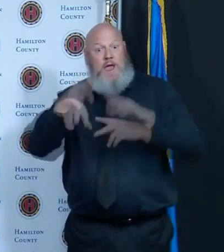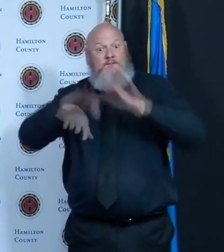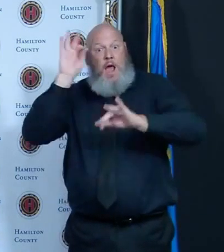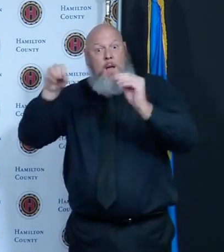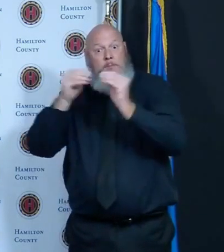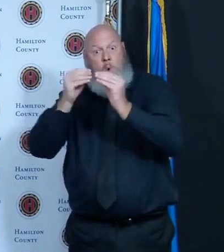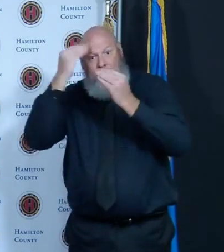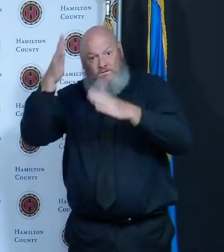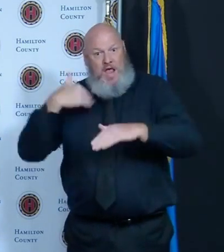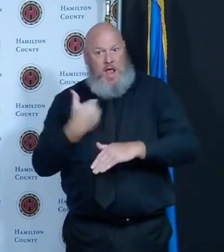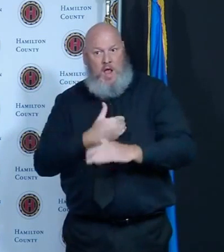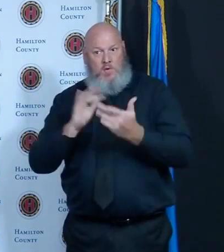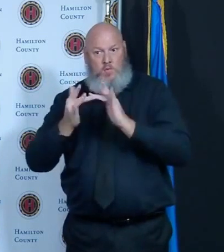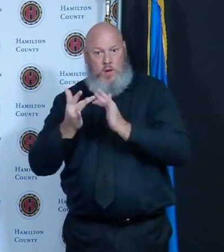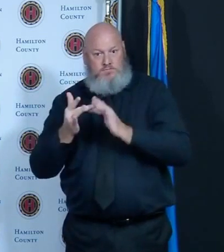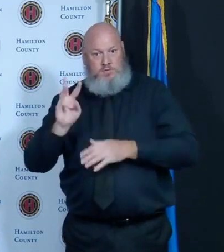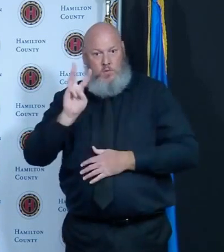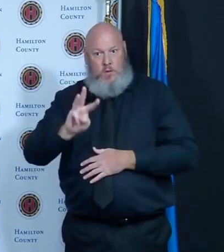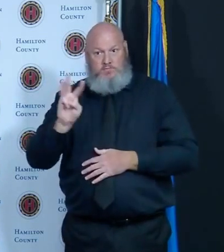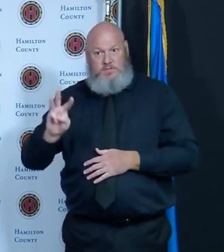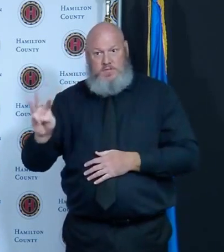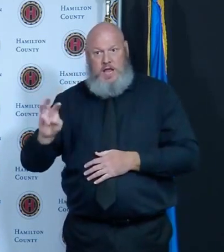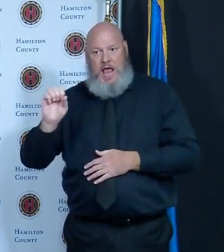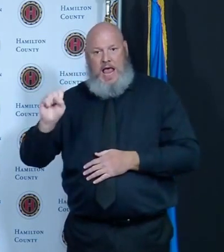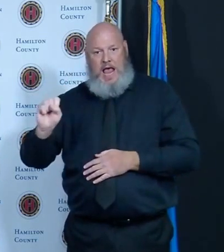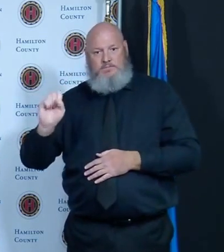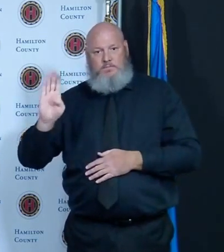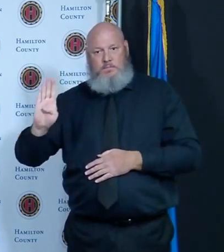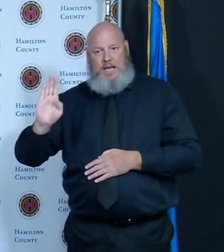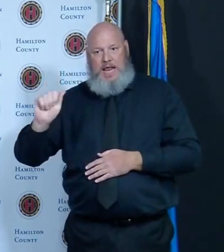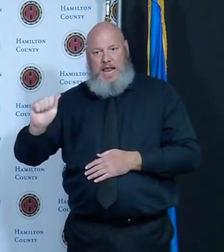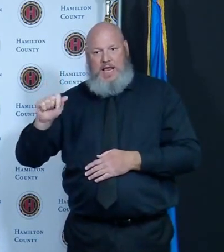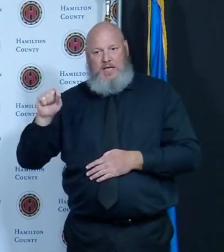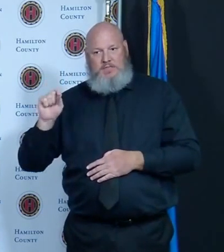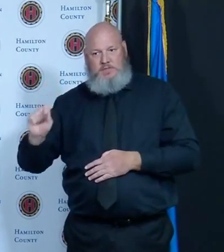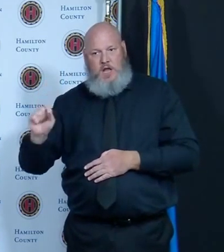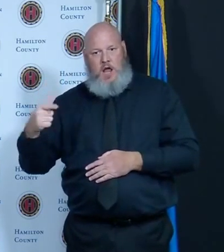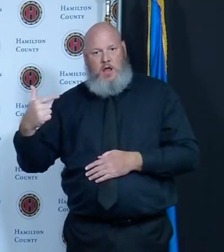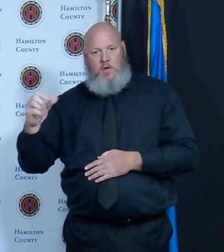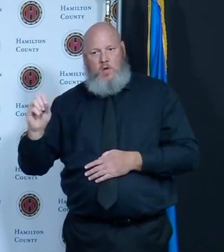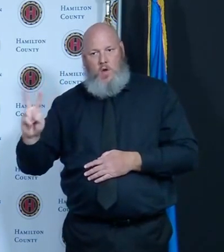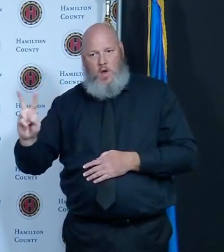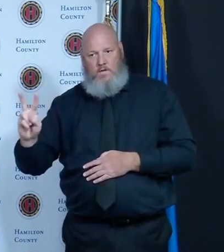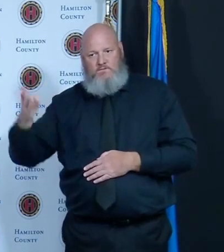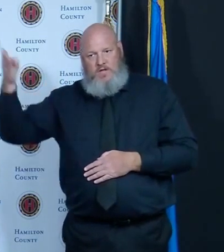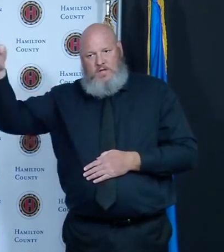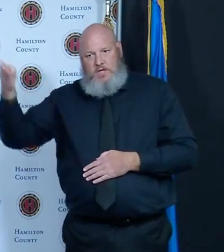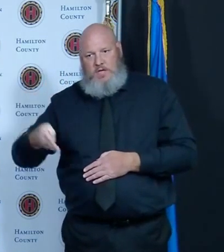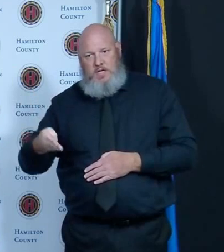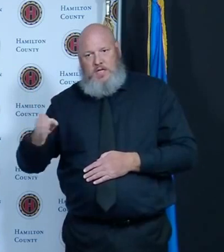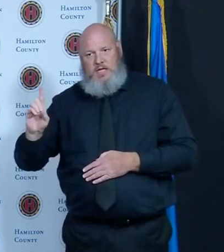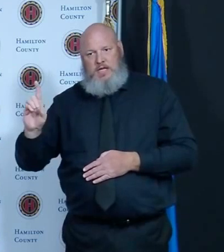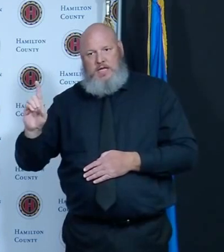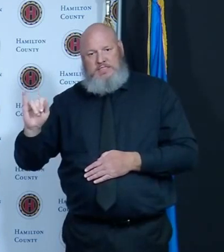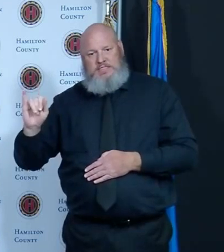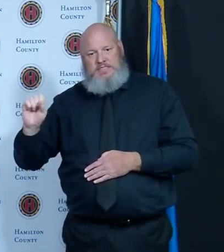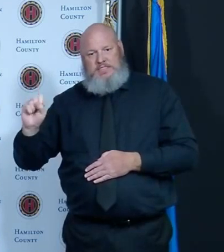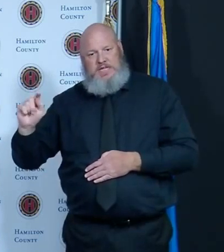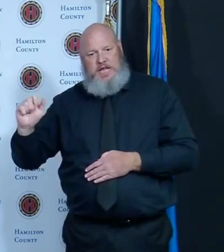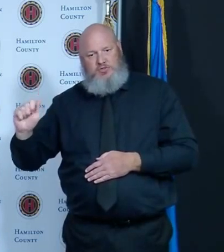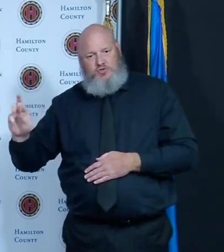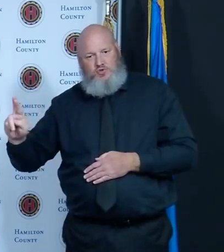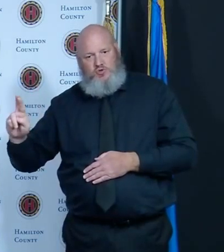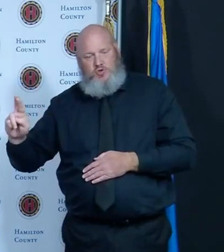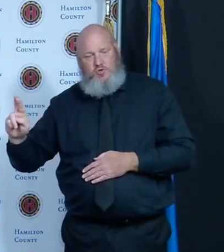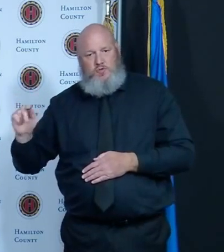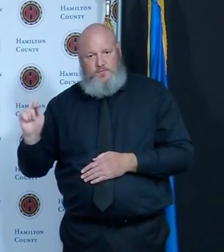The second program is the Paycheck Protection Program. The CARES Act has allocated $350